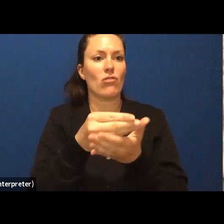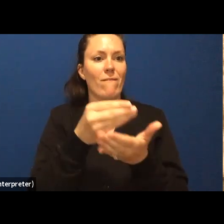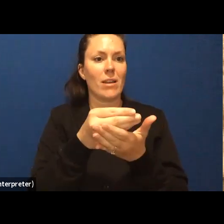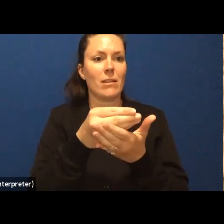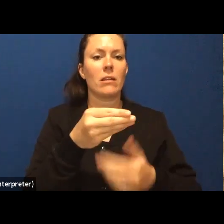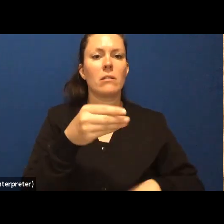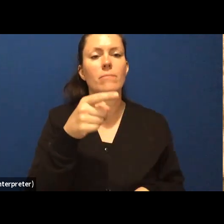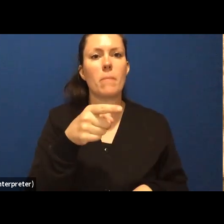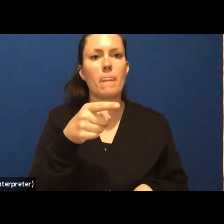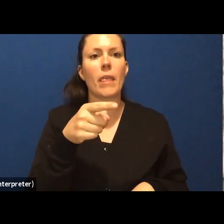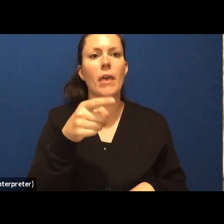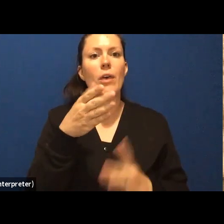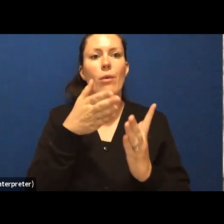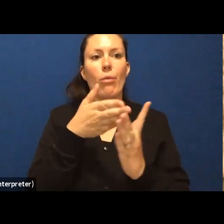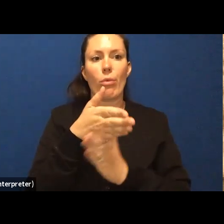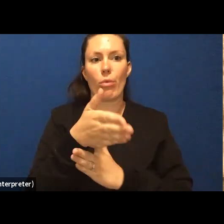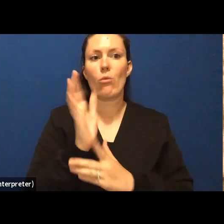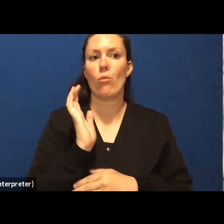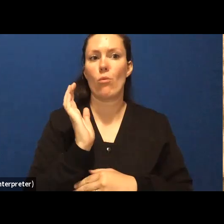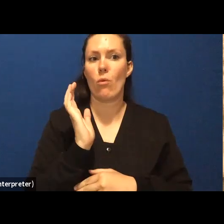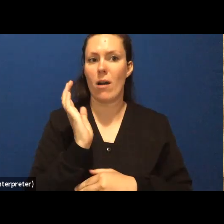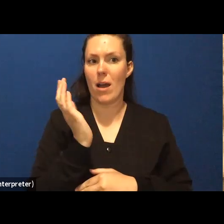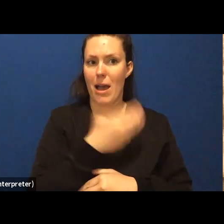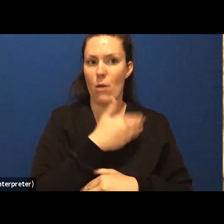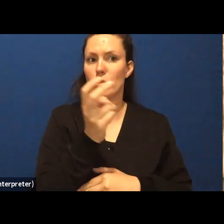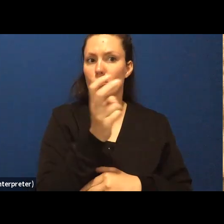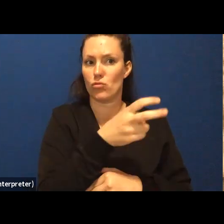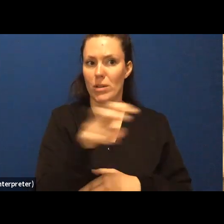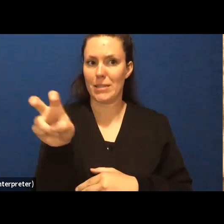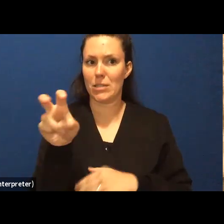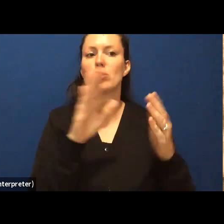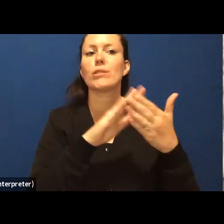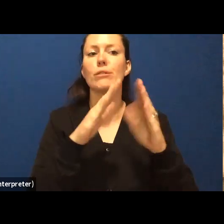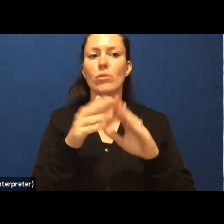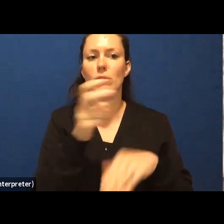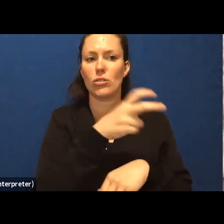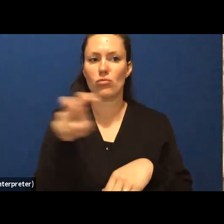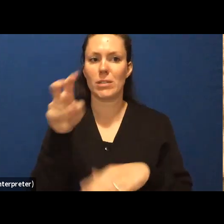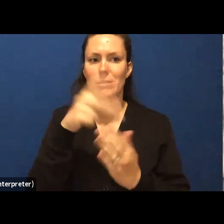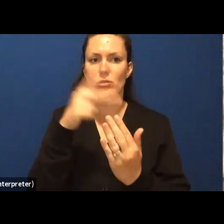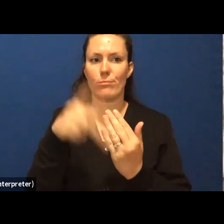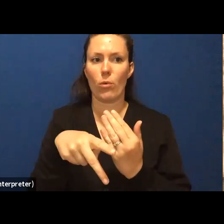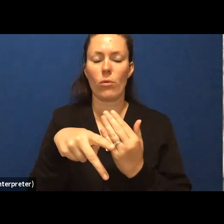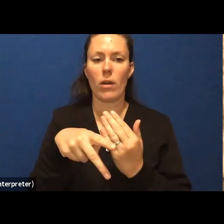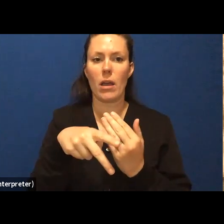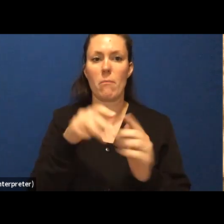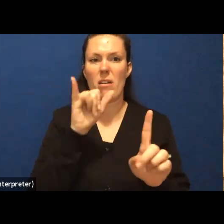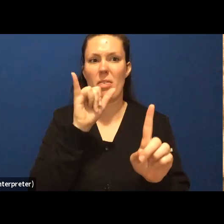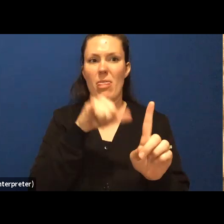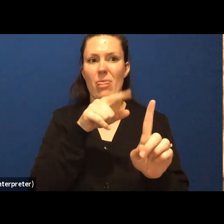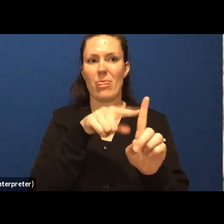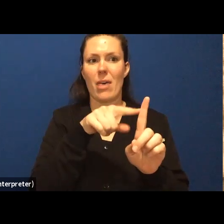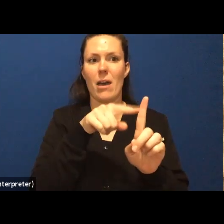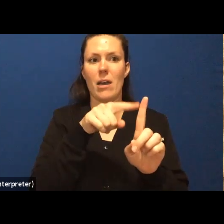So through our transitions, our community transitions program, we